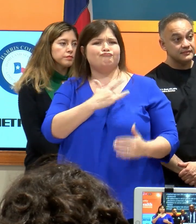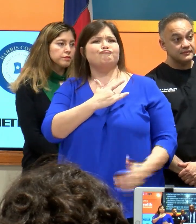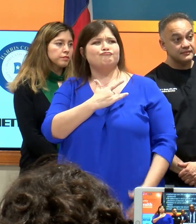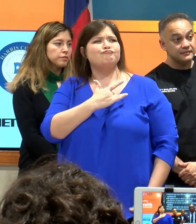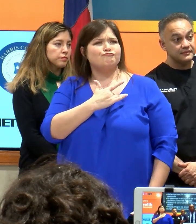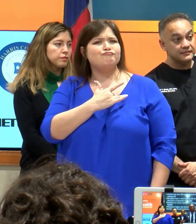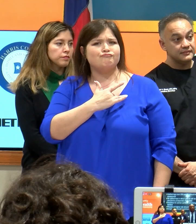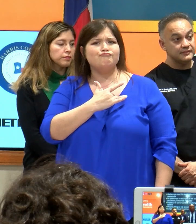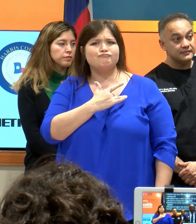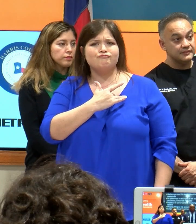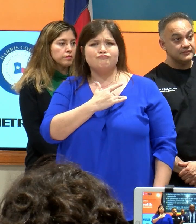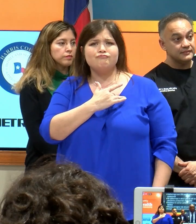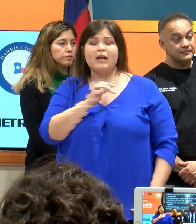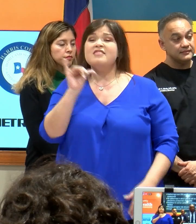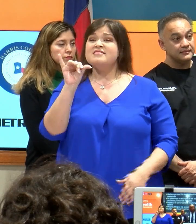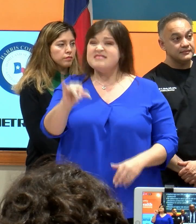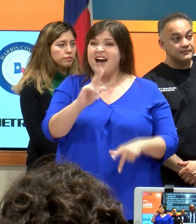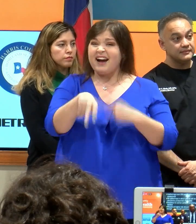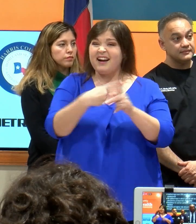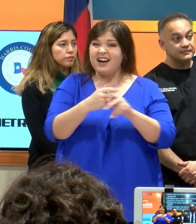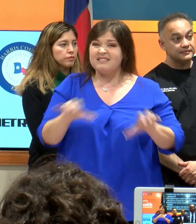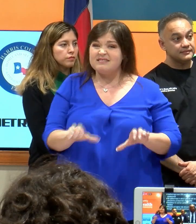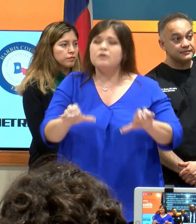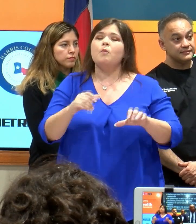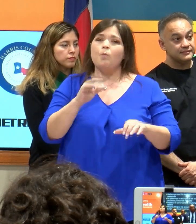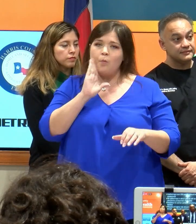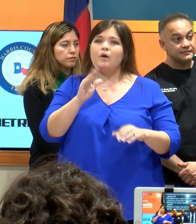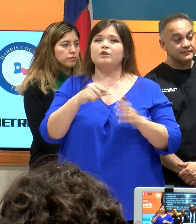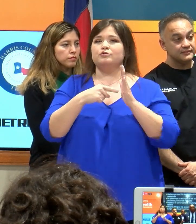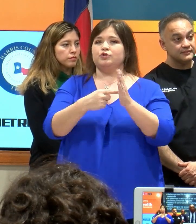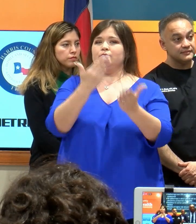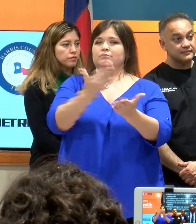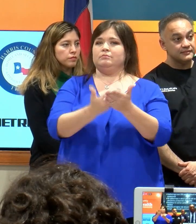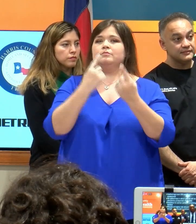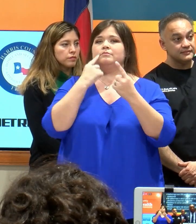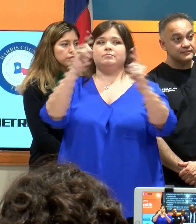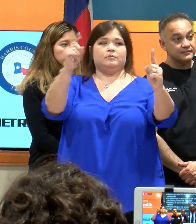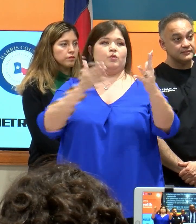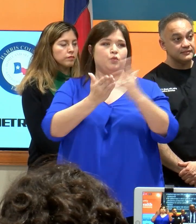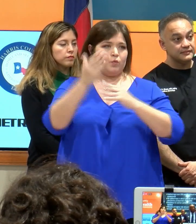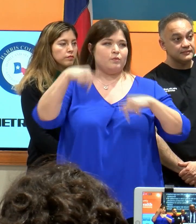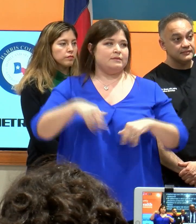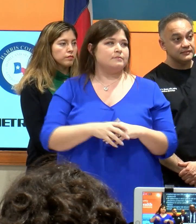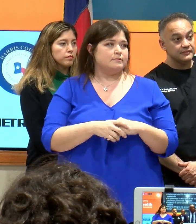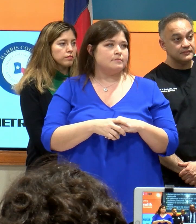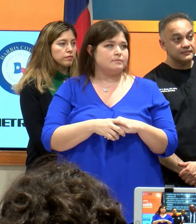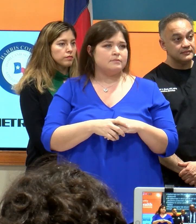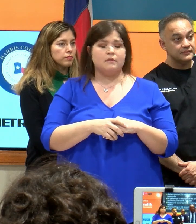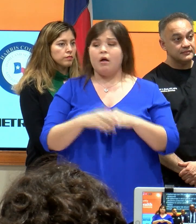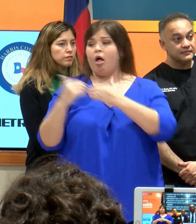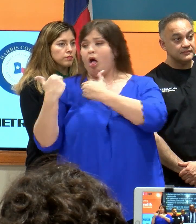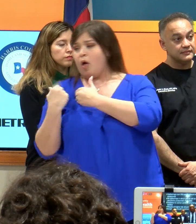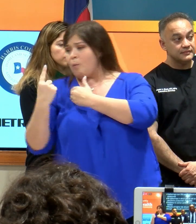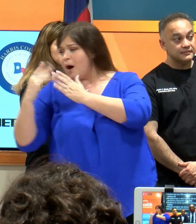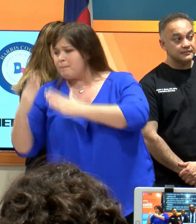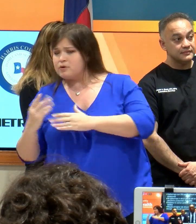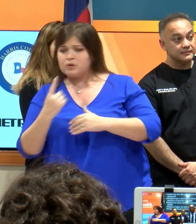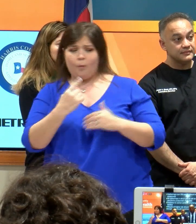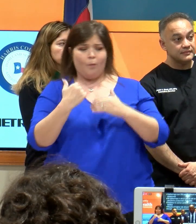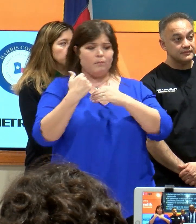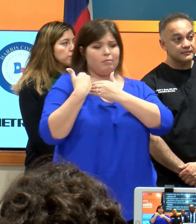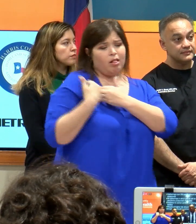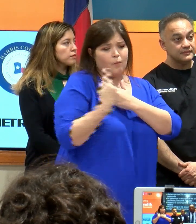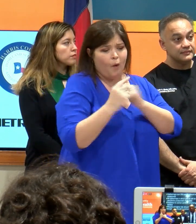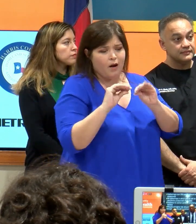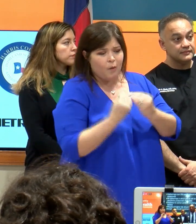the way we're going to get through this. The burden is not falling on any one person or entity, but all